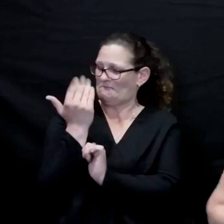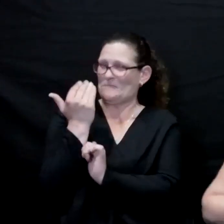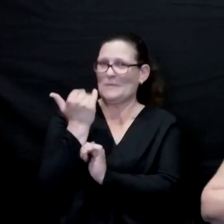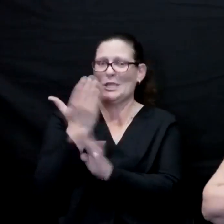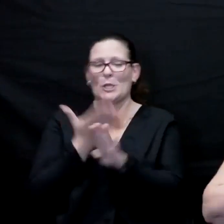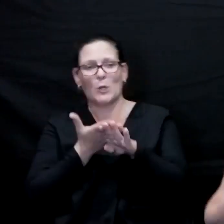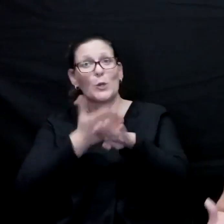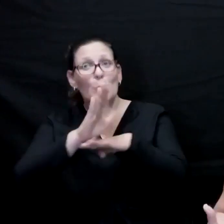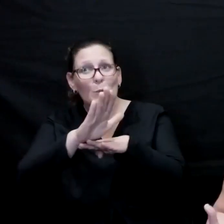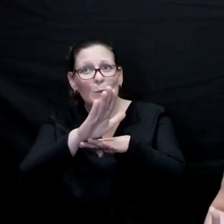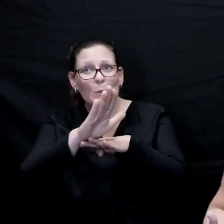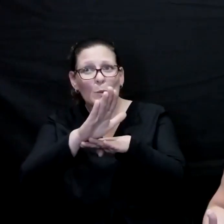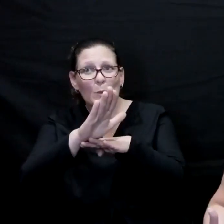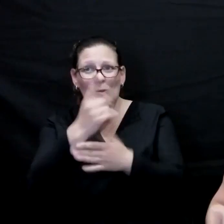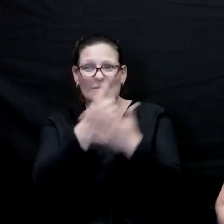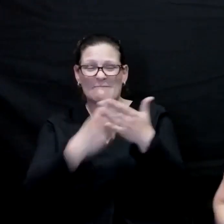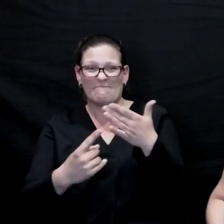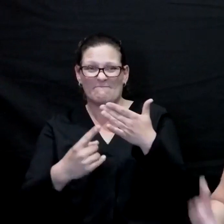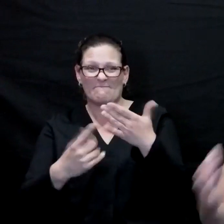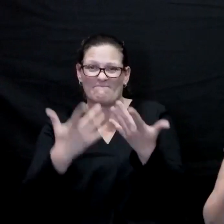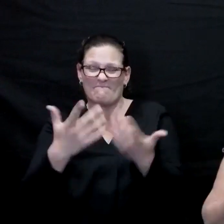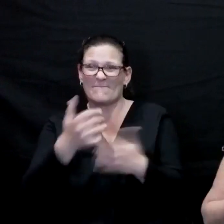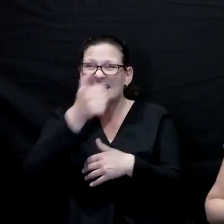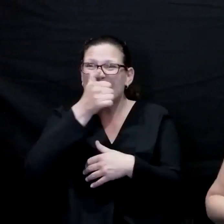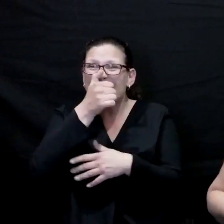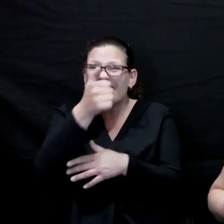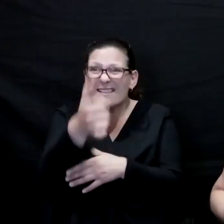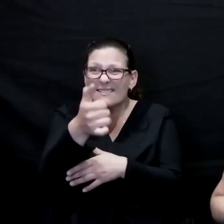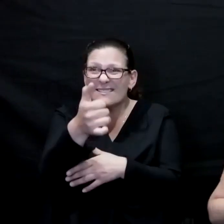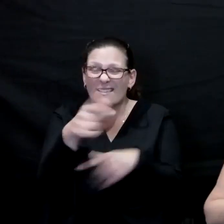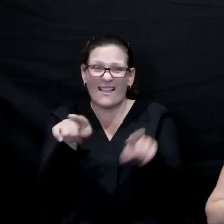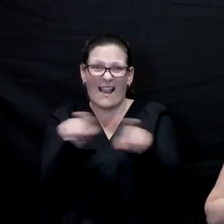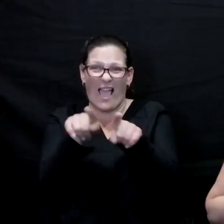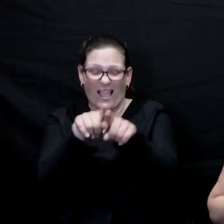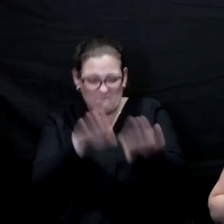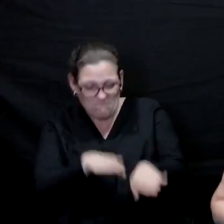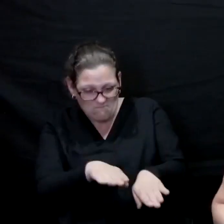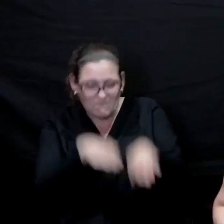and it's now a toddler, and it's running all over the place, and different